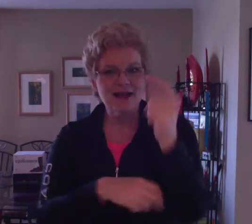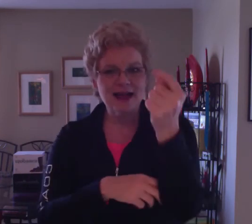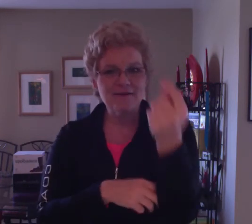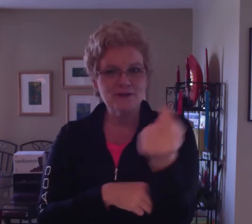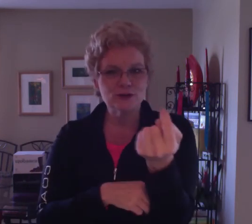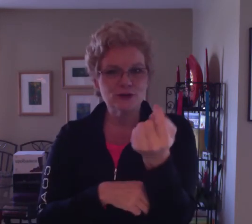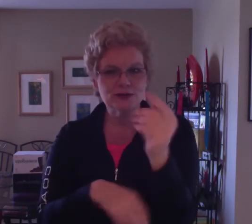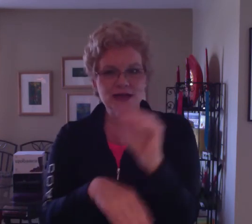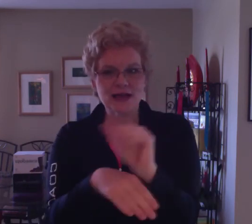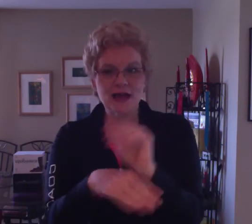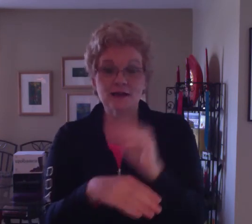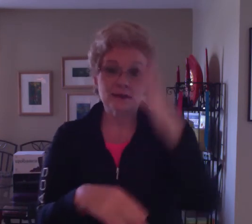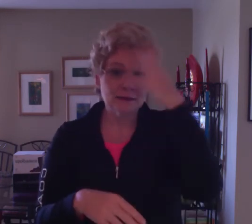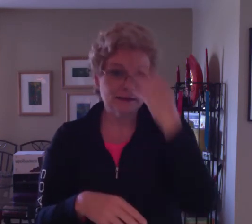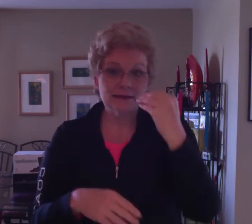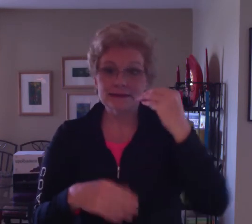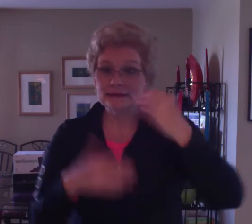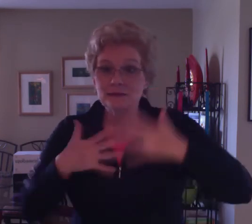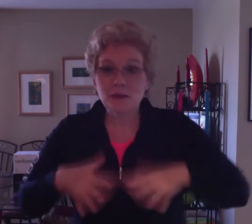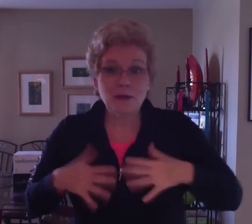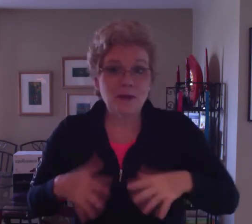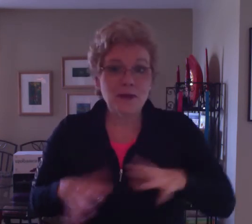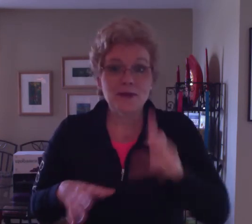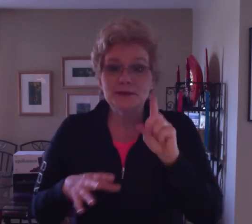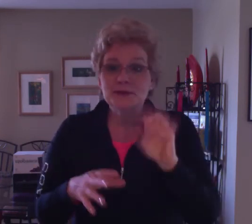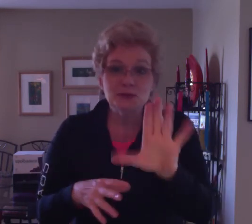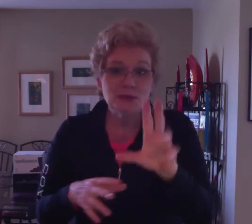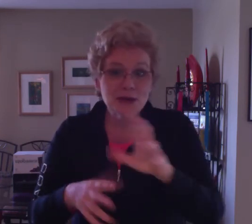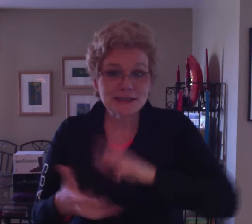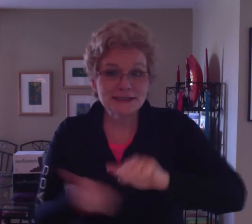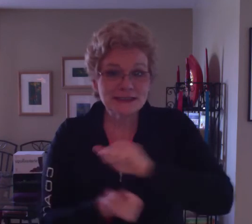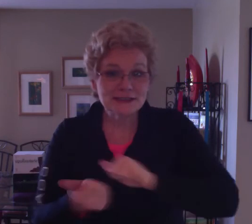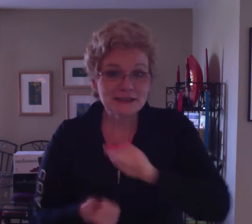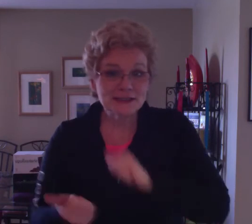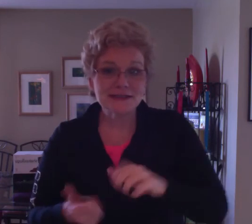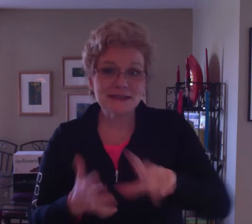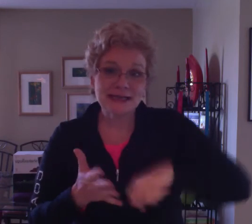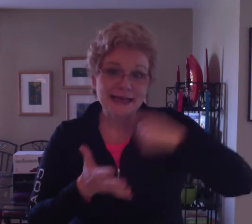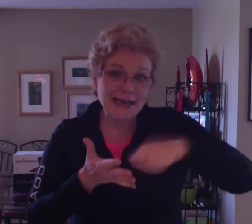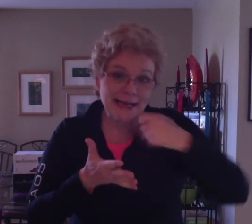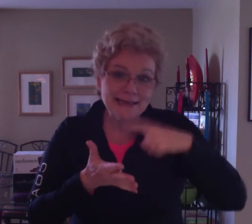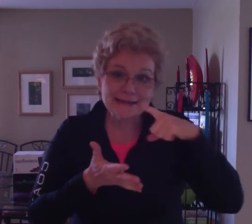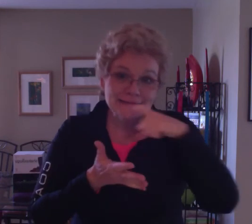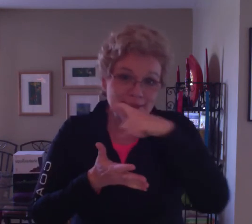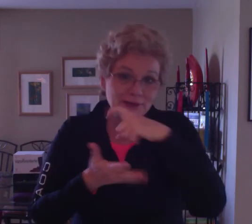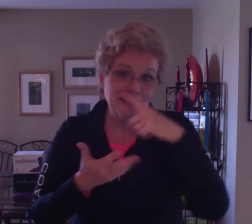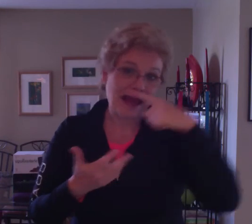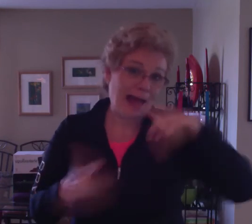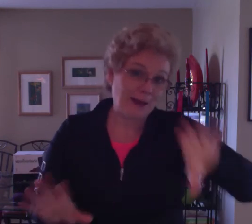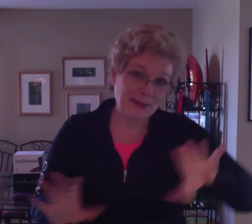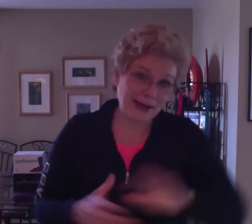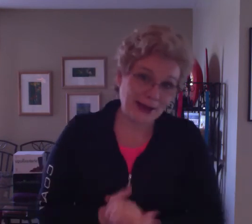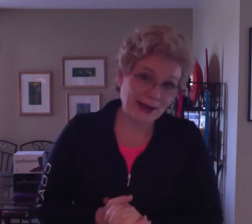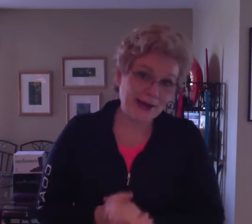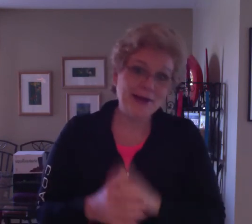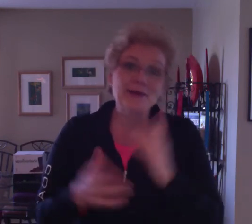in your pajamas doing your dishes. I don't know, having a bowl of cereal or something for all I care. The point is you're on and